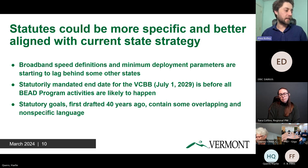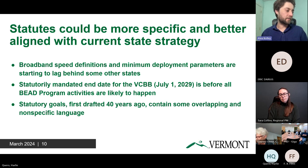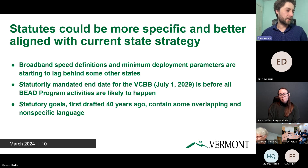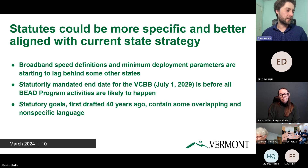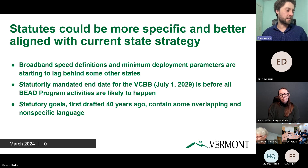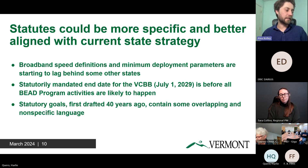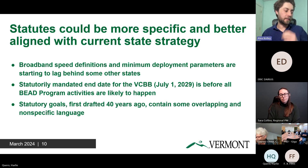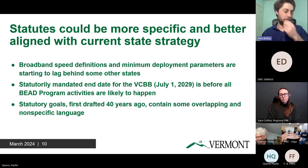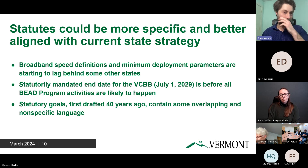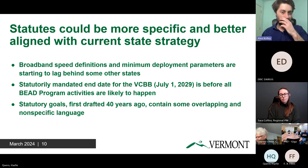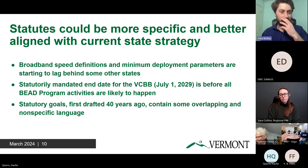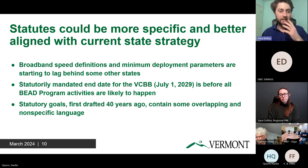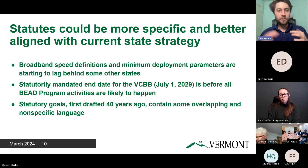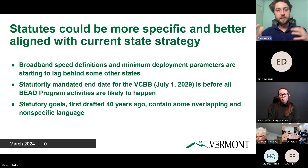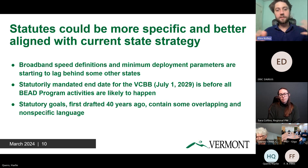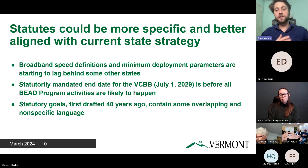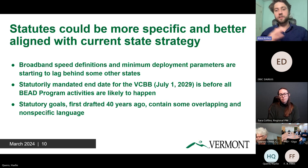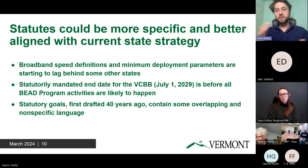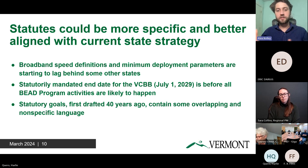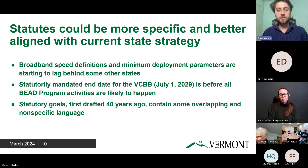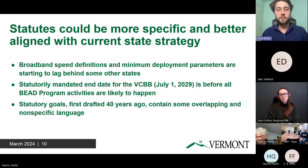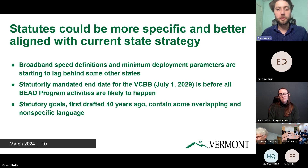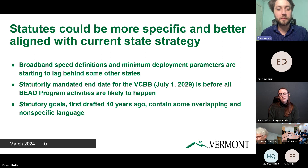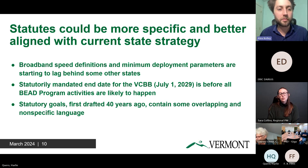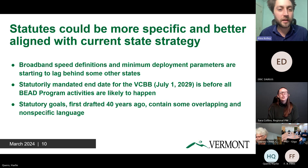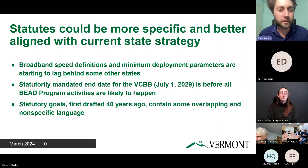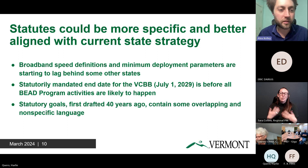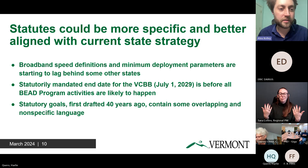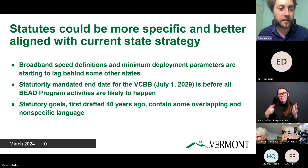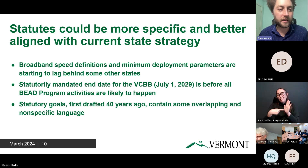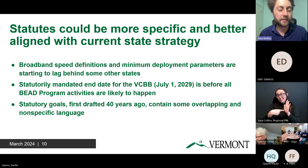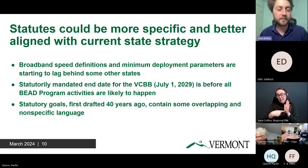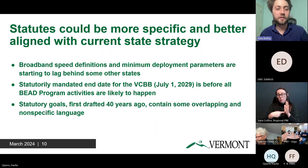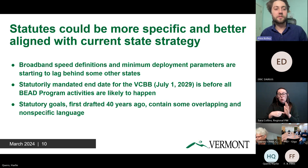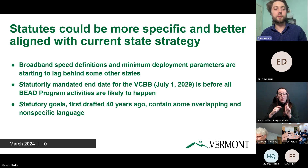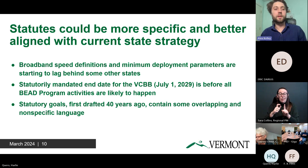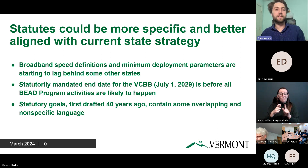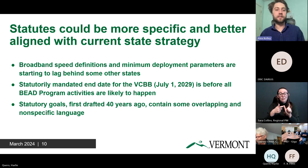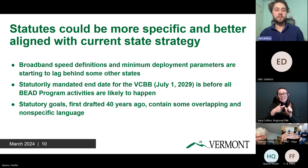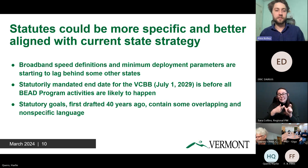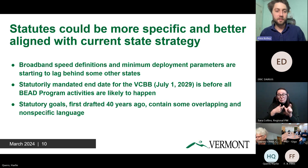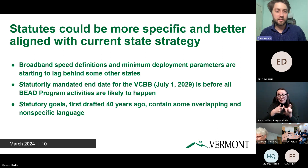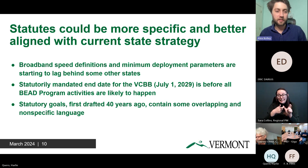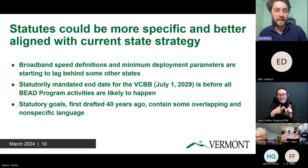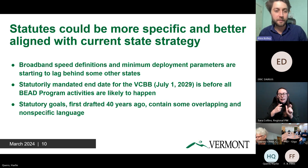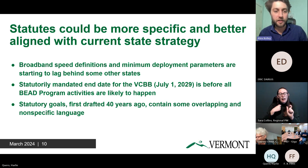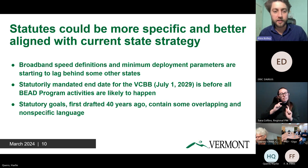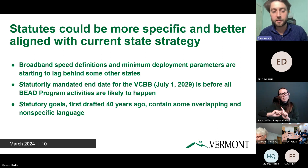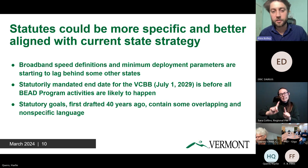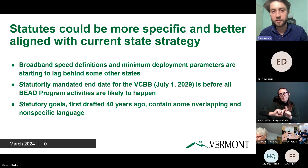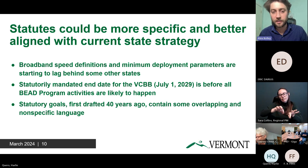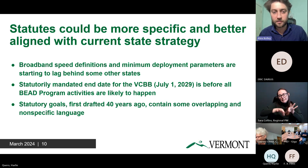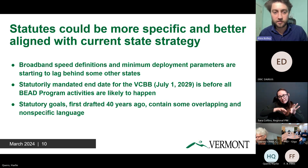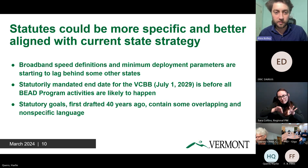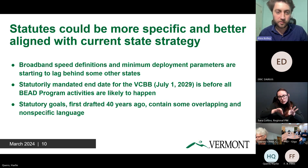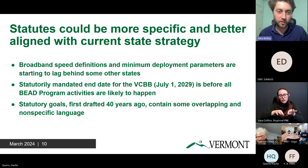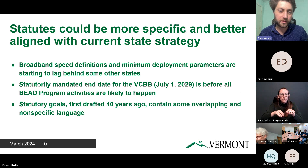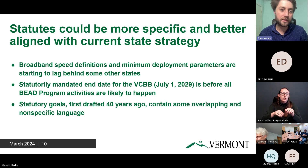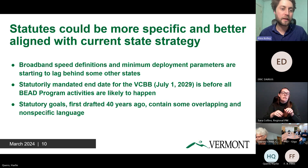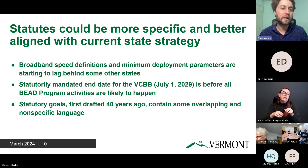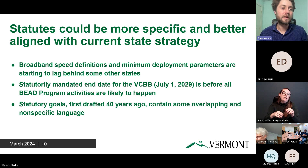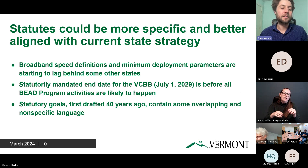differing kind of and slightly misaligned speed definitions and deployment parameters, and Vermont is actually starting to lag behind some other states